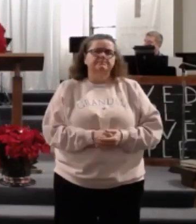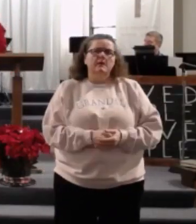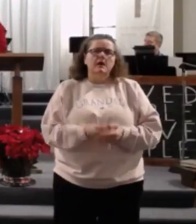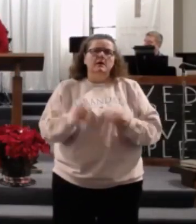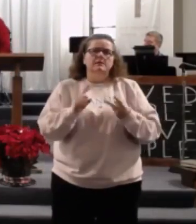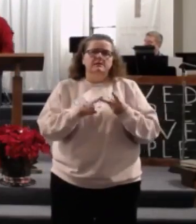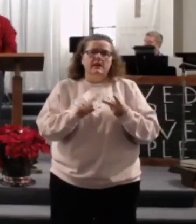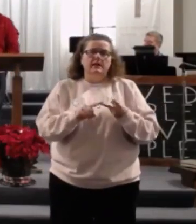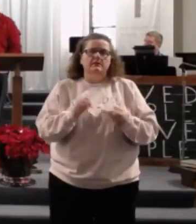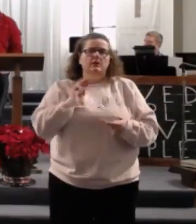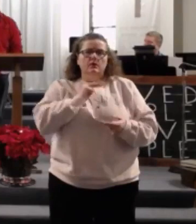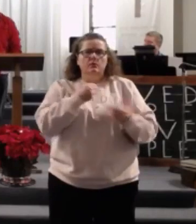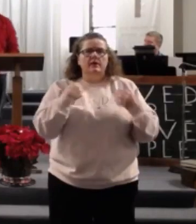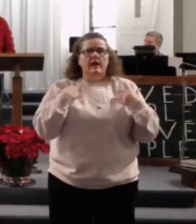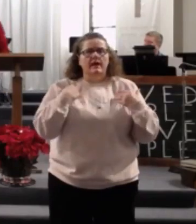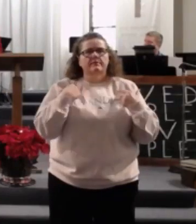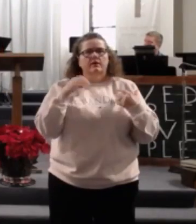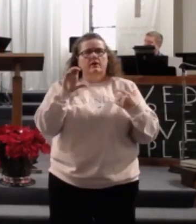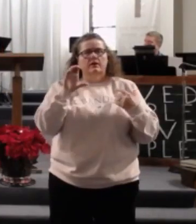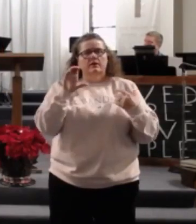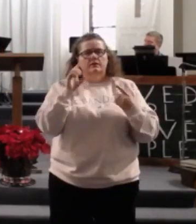Second, we had a goal, 1,600.